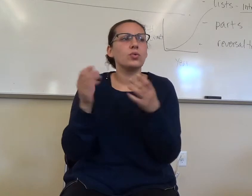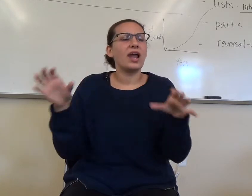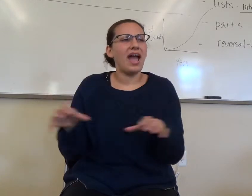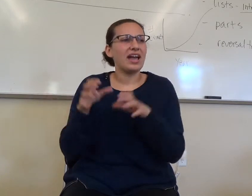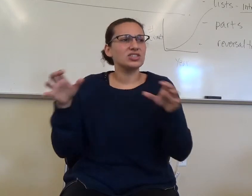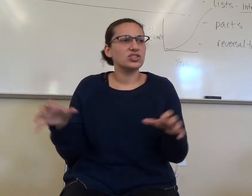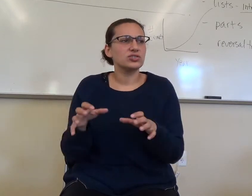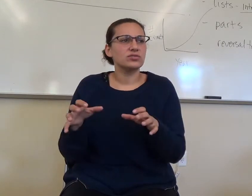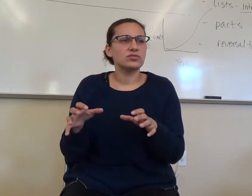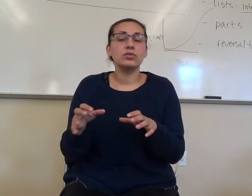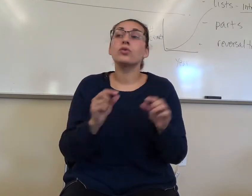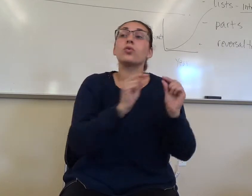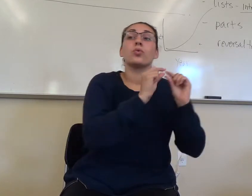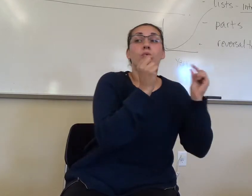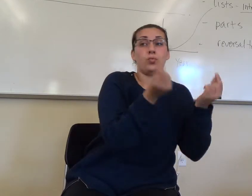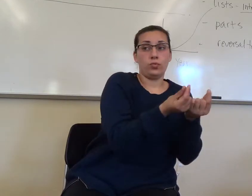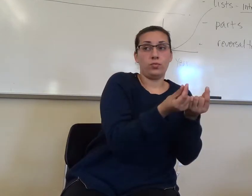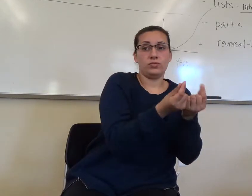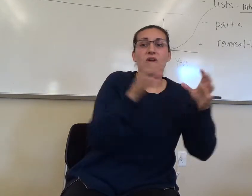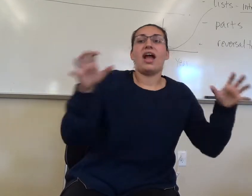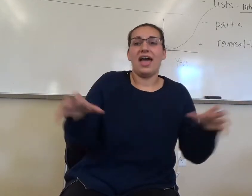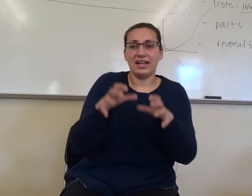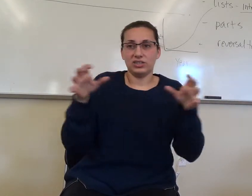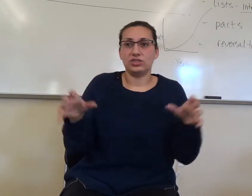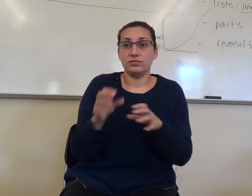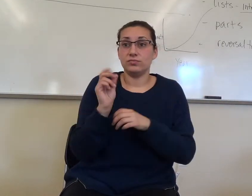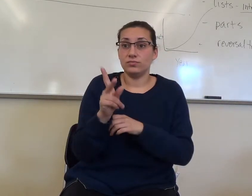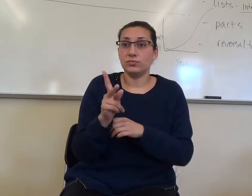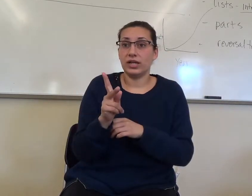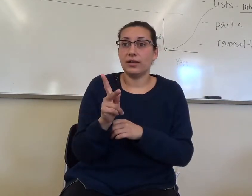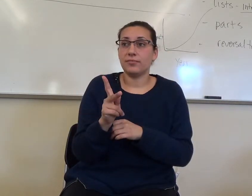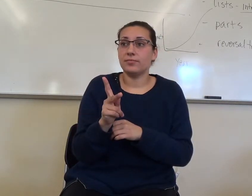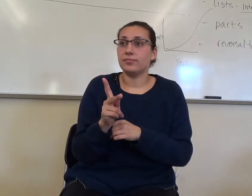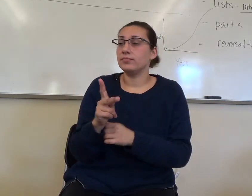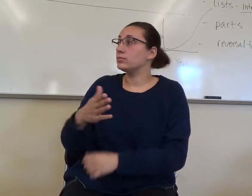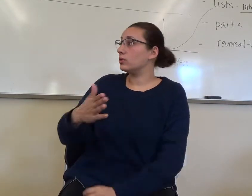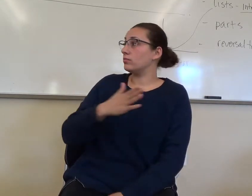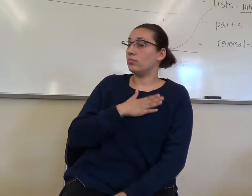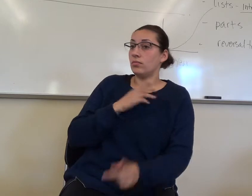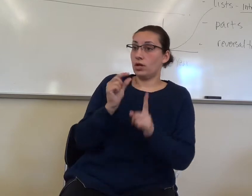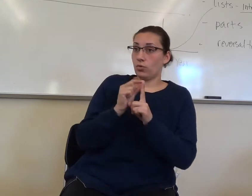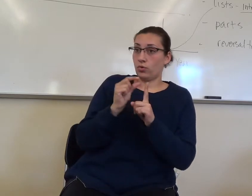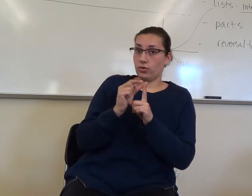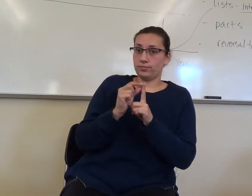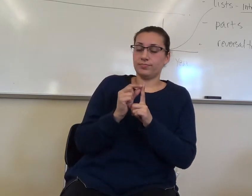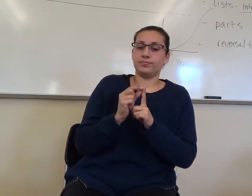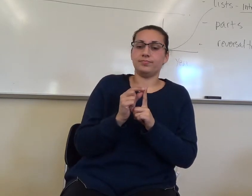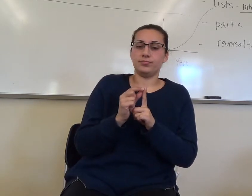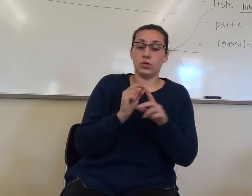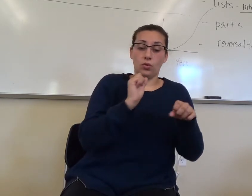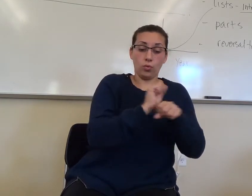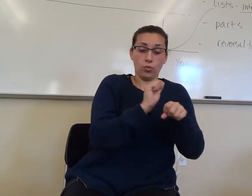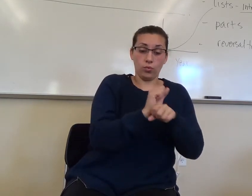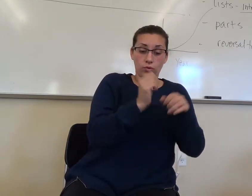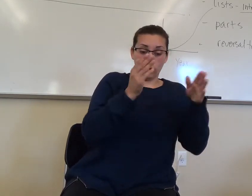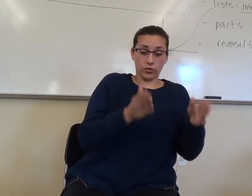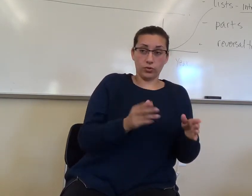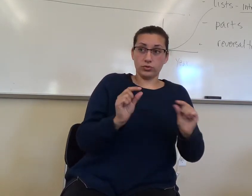The groups, okay? So just to use my word here, I'm going to say workers' groups. Again, this is plural